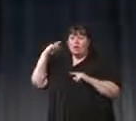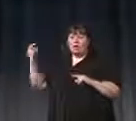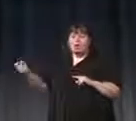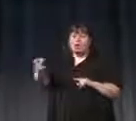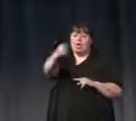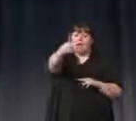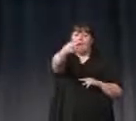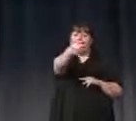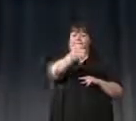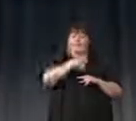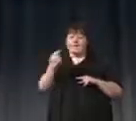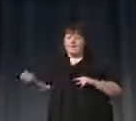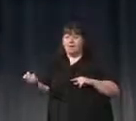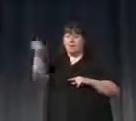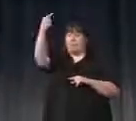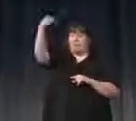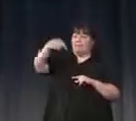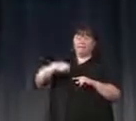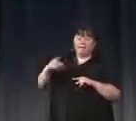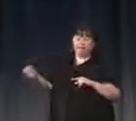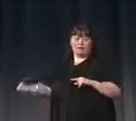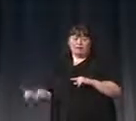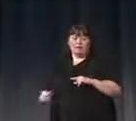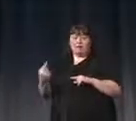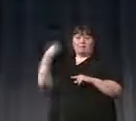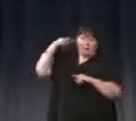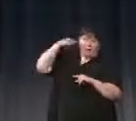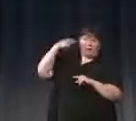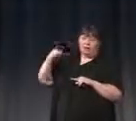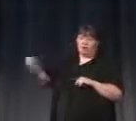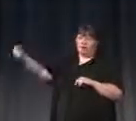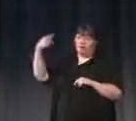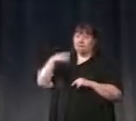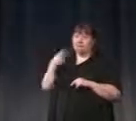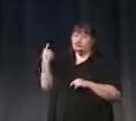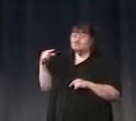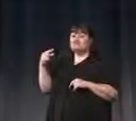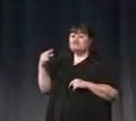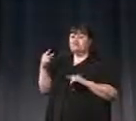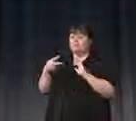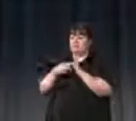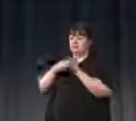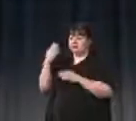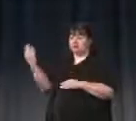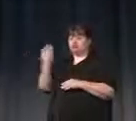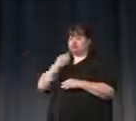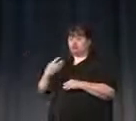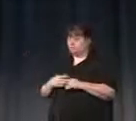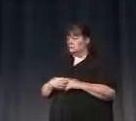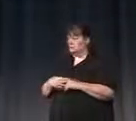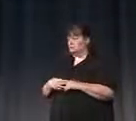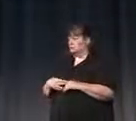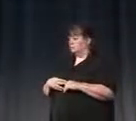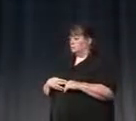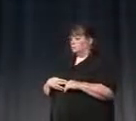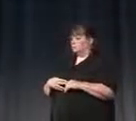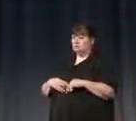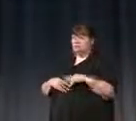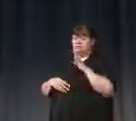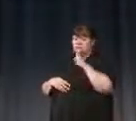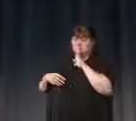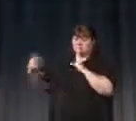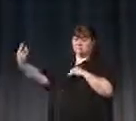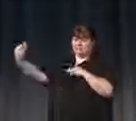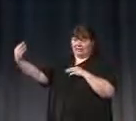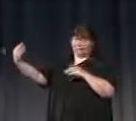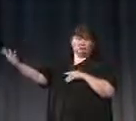that sound could take on its way to the listener's ears. So the green lines here shows you the direct paths, right? They go straight from the speaker to the